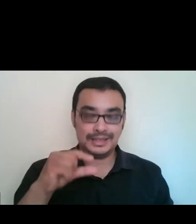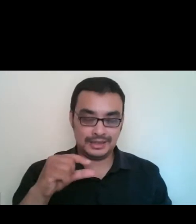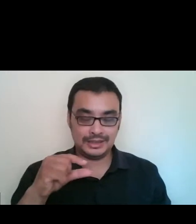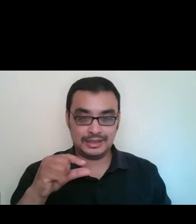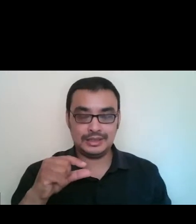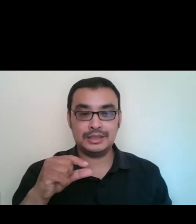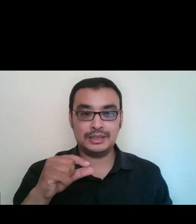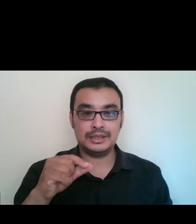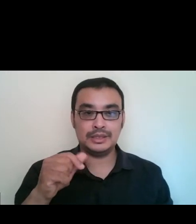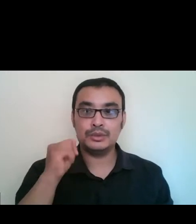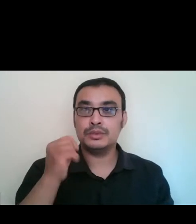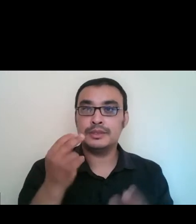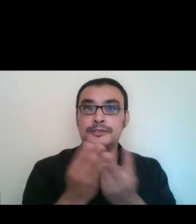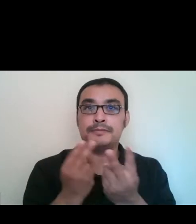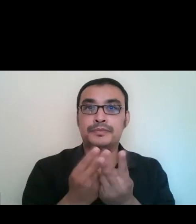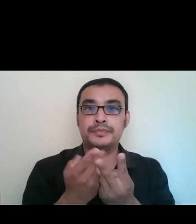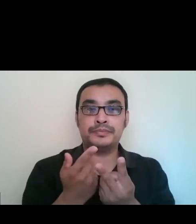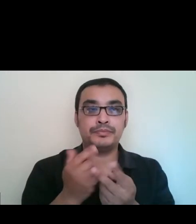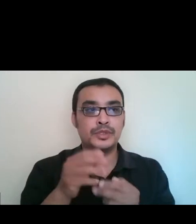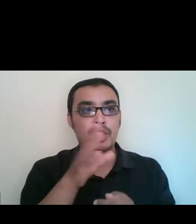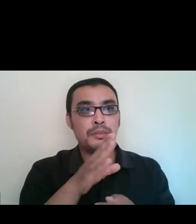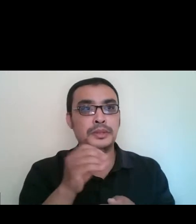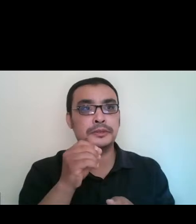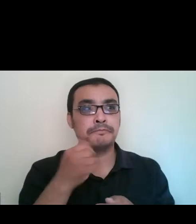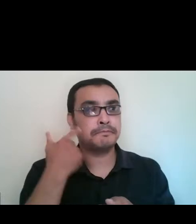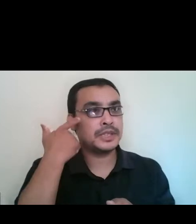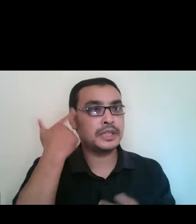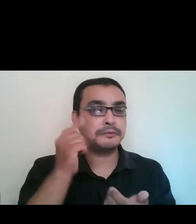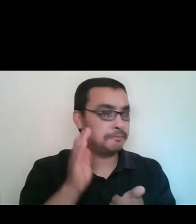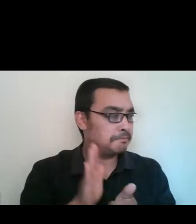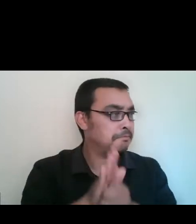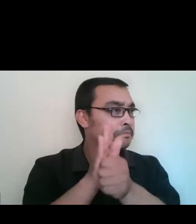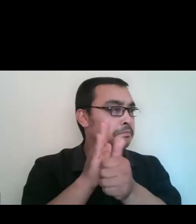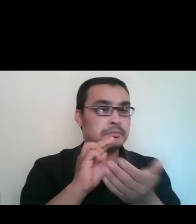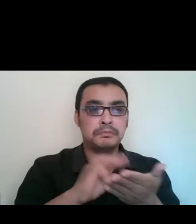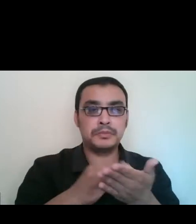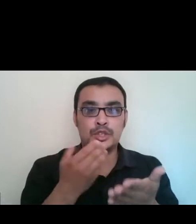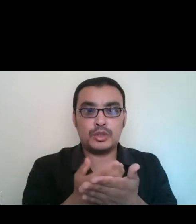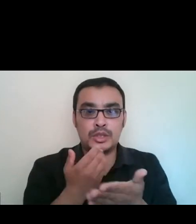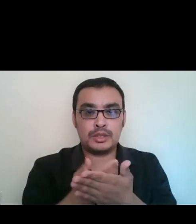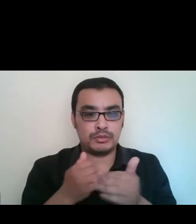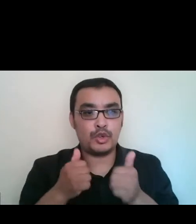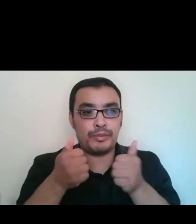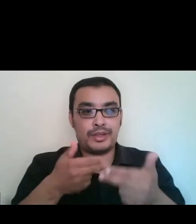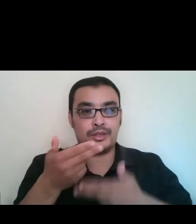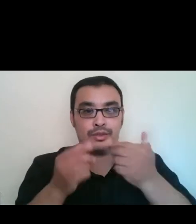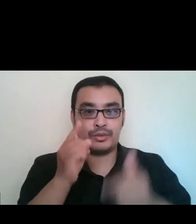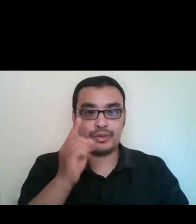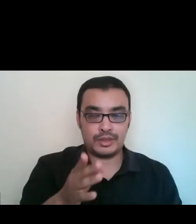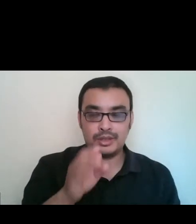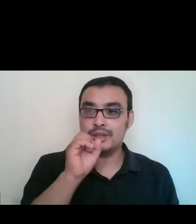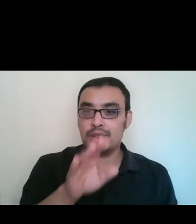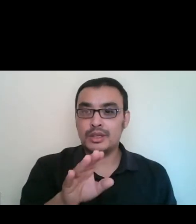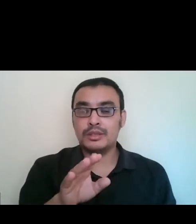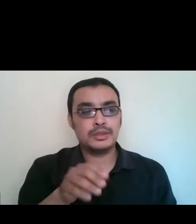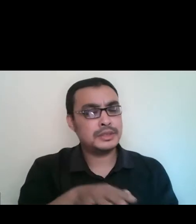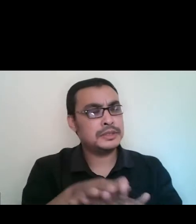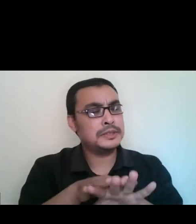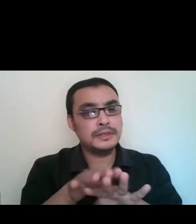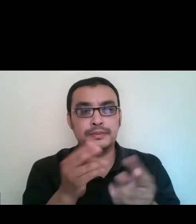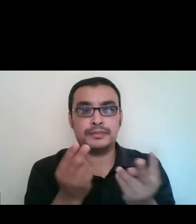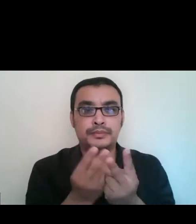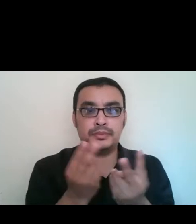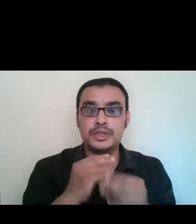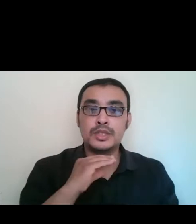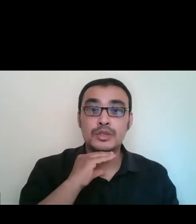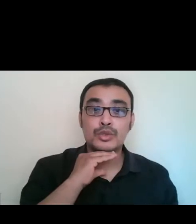is not just inspiration for our movement and organization, but also inspiration for many, many